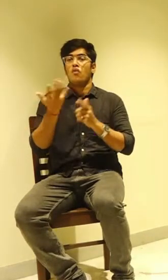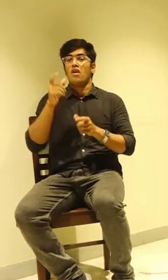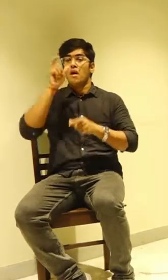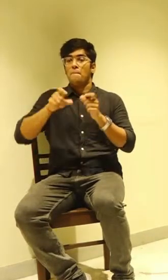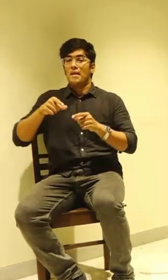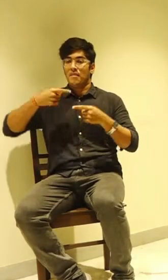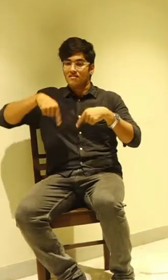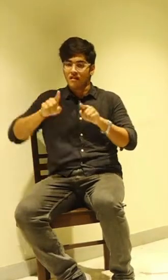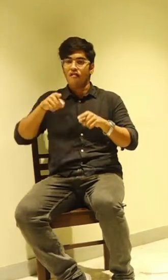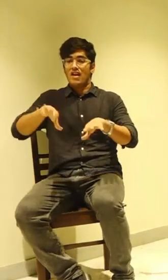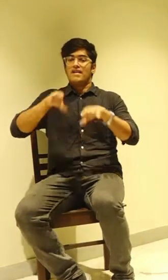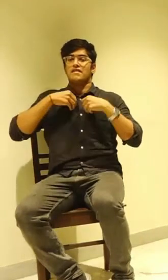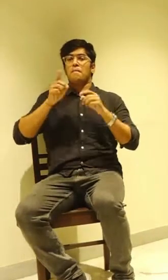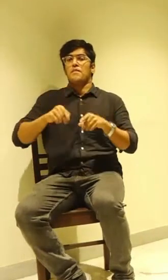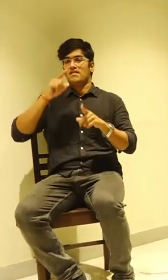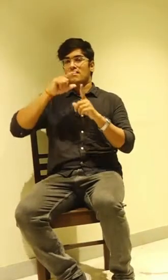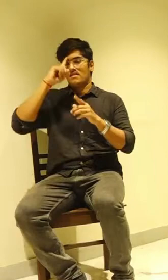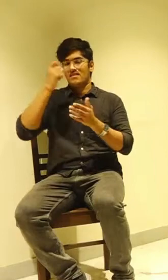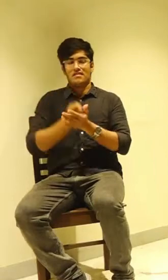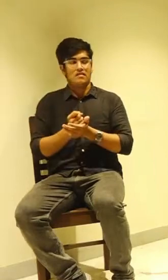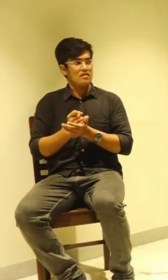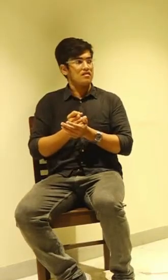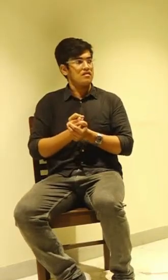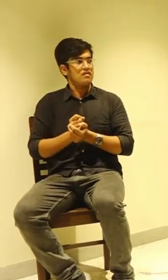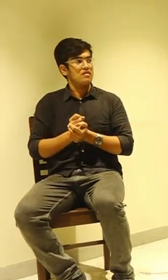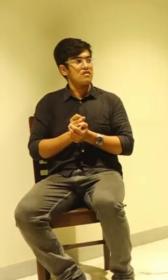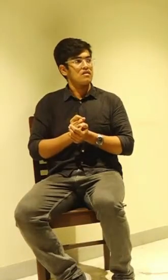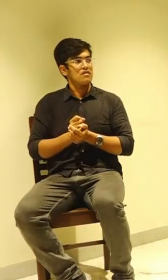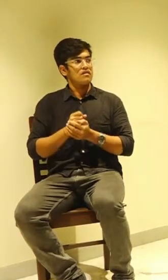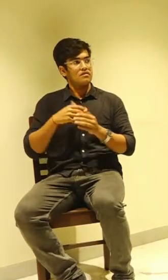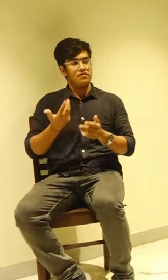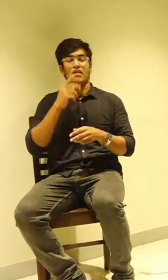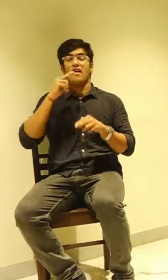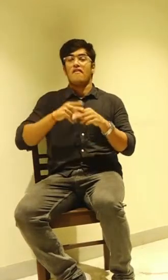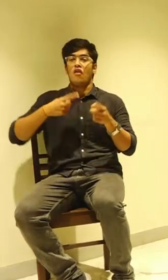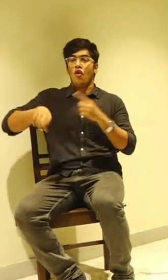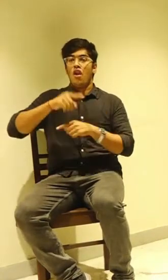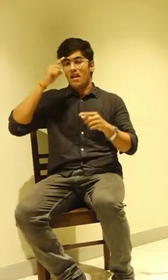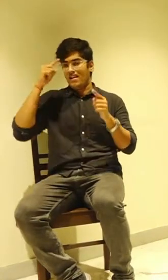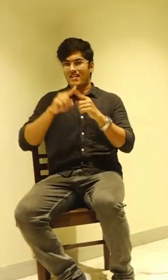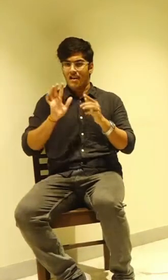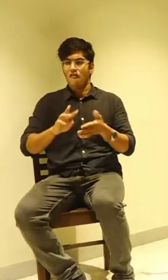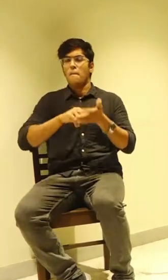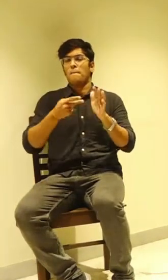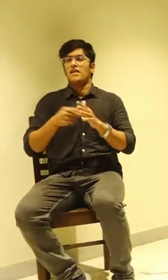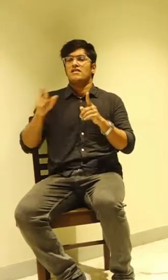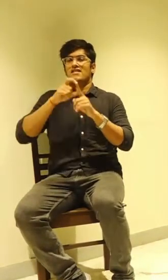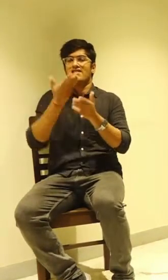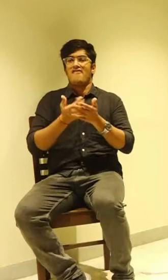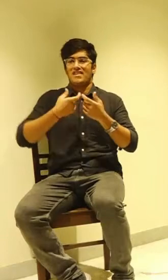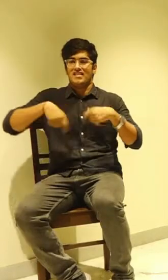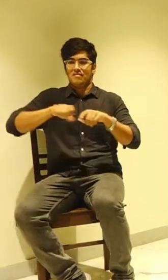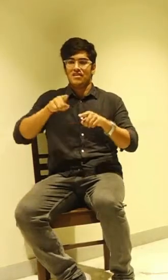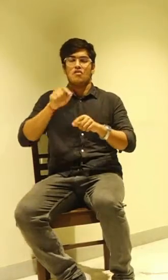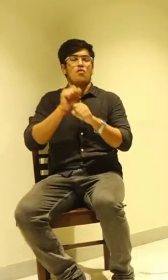drafting committee, so therefore the drafting committee, truly speaking, is reflecting the will of the people. And what I conclude is that